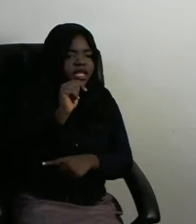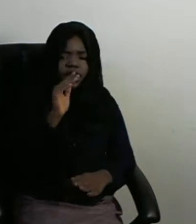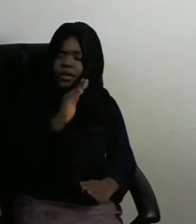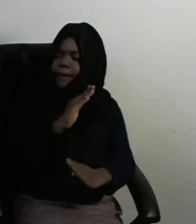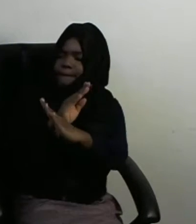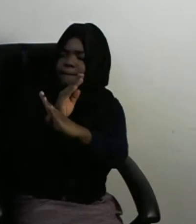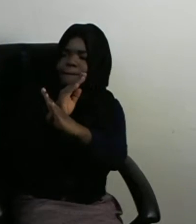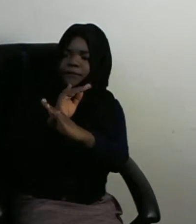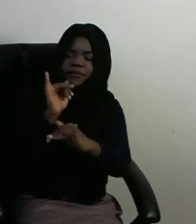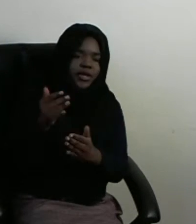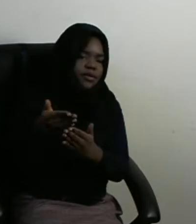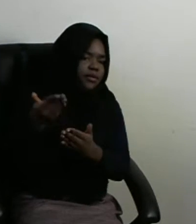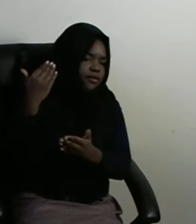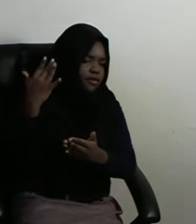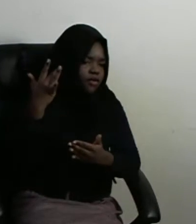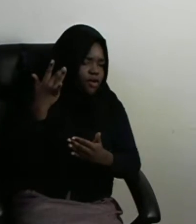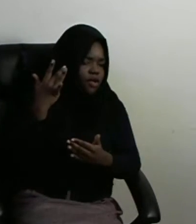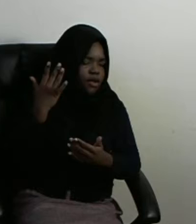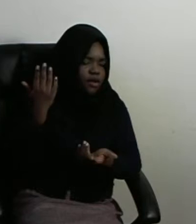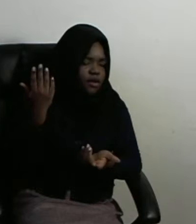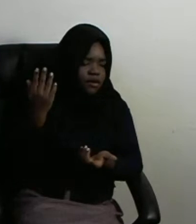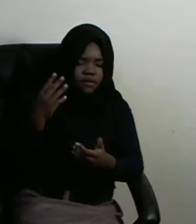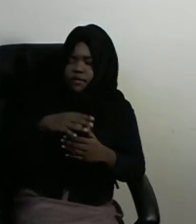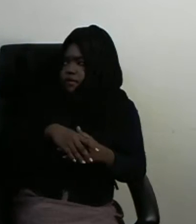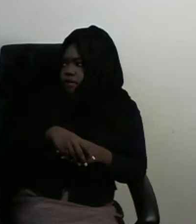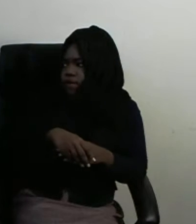it dry? Because